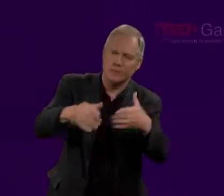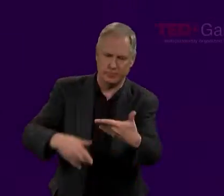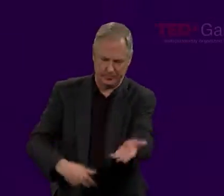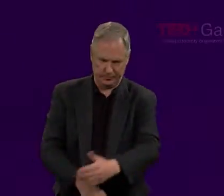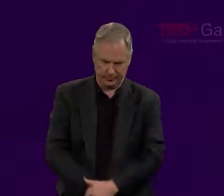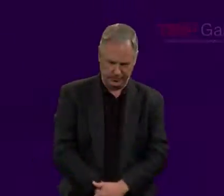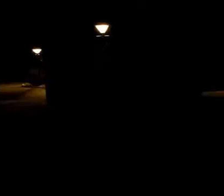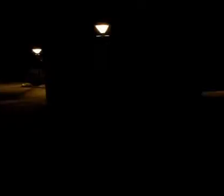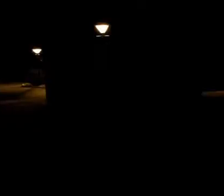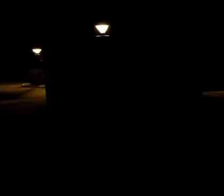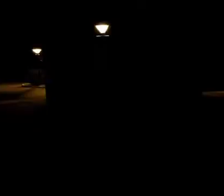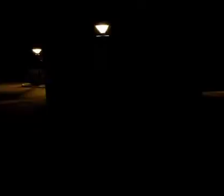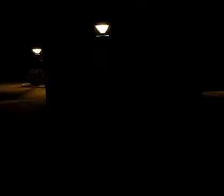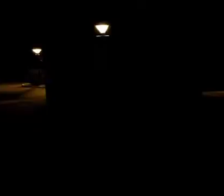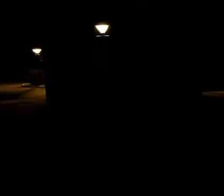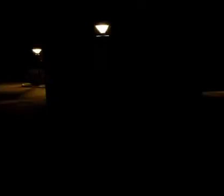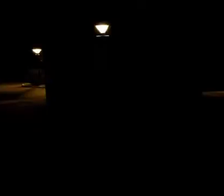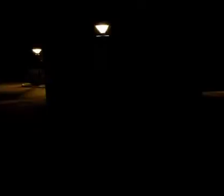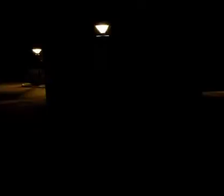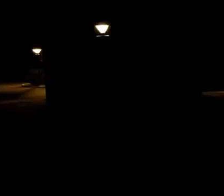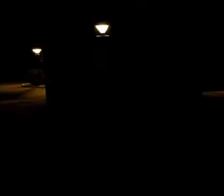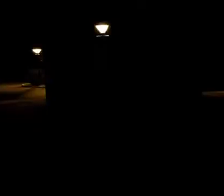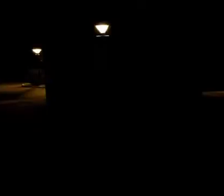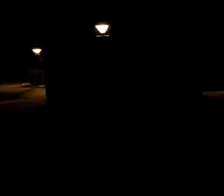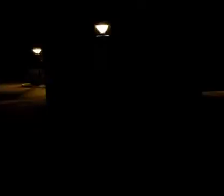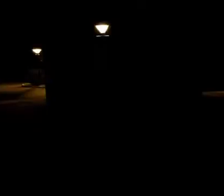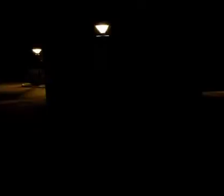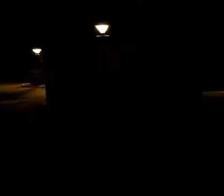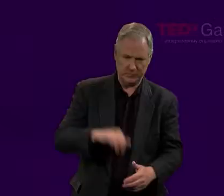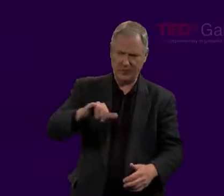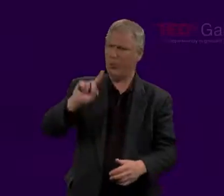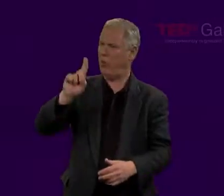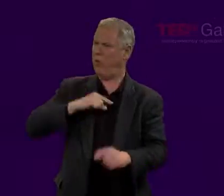We also played with another place and added light to it.